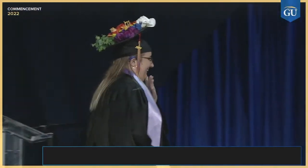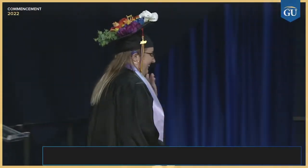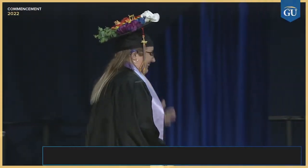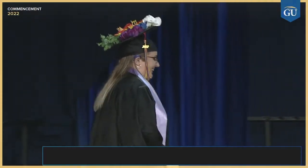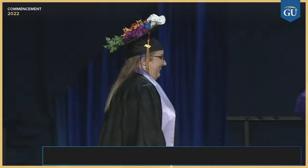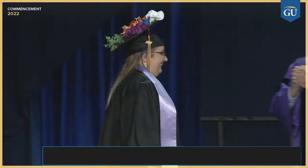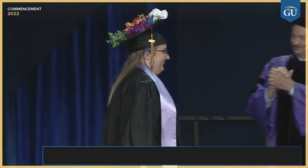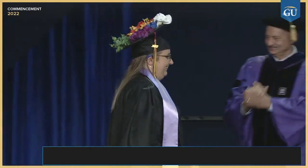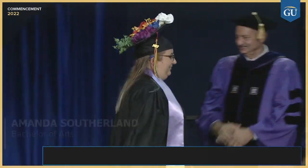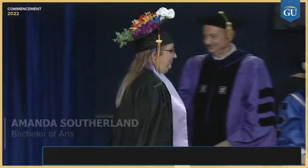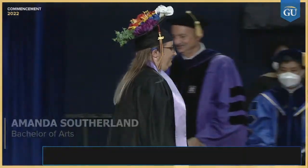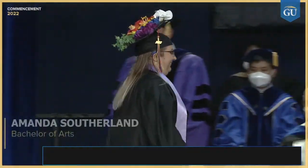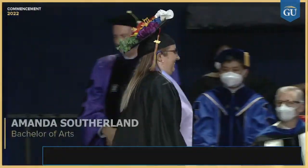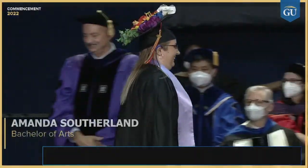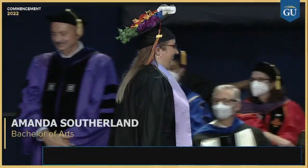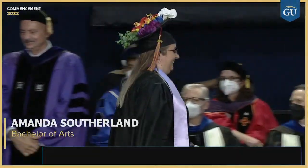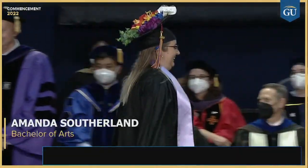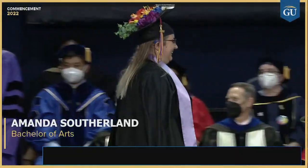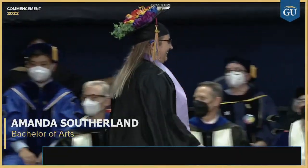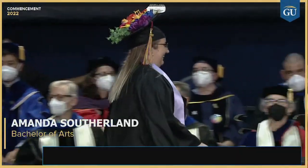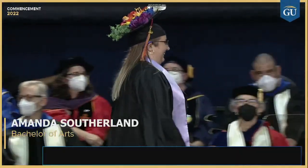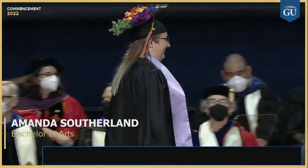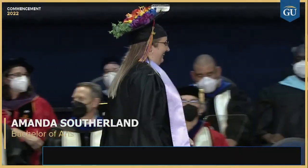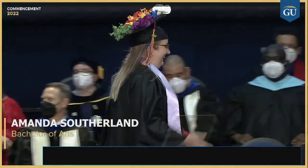Amanda Sutherland, Bachelor of Arts.